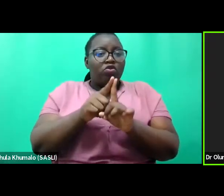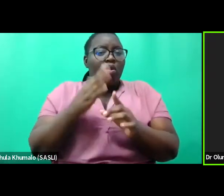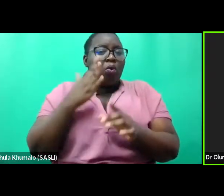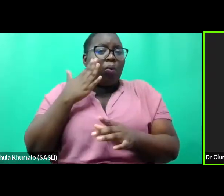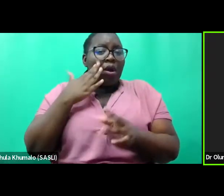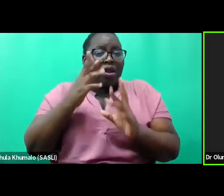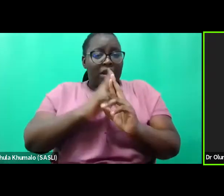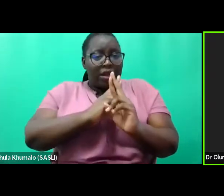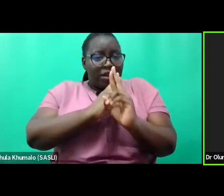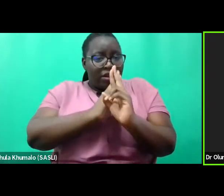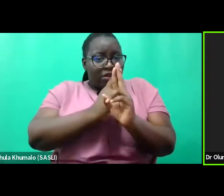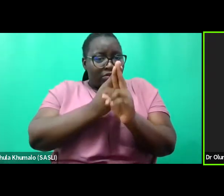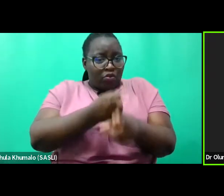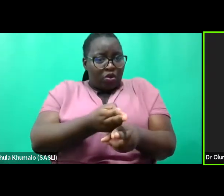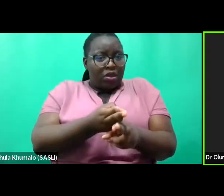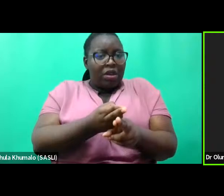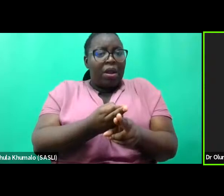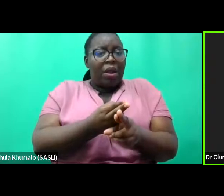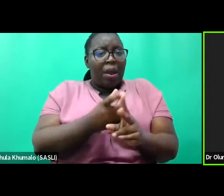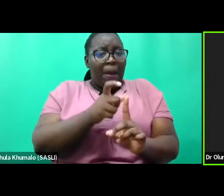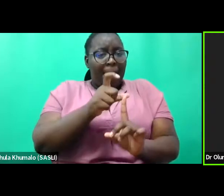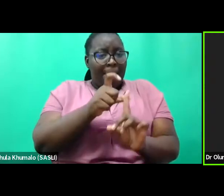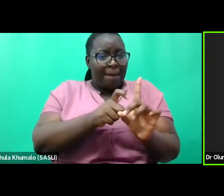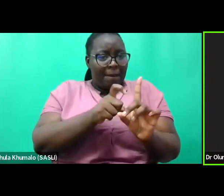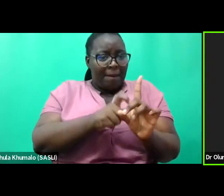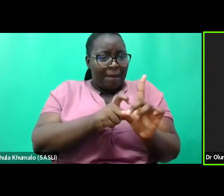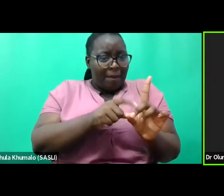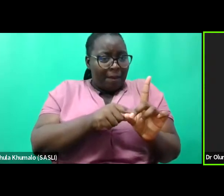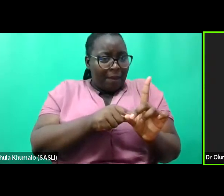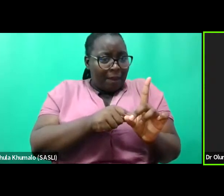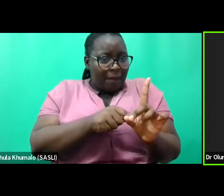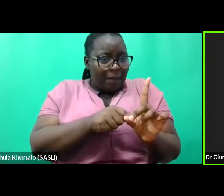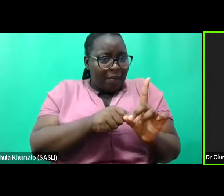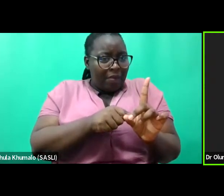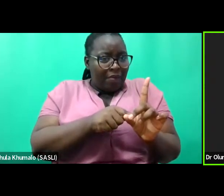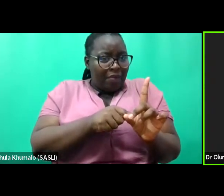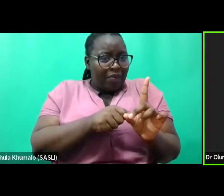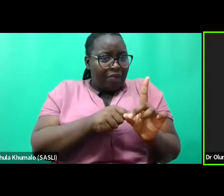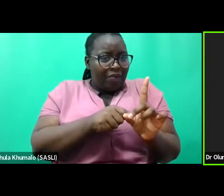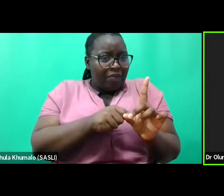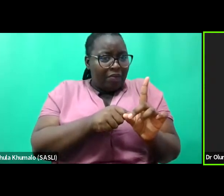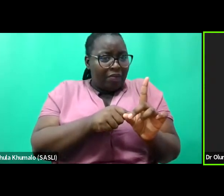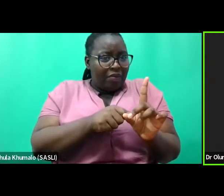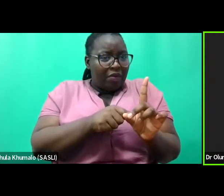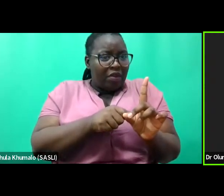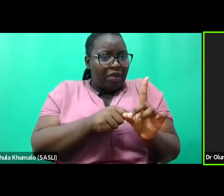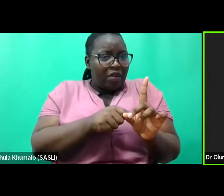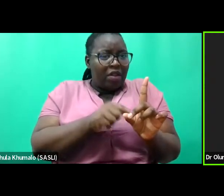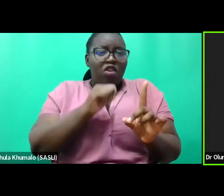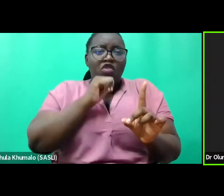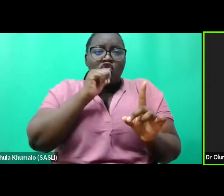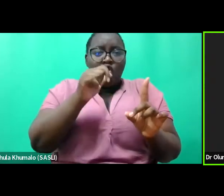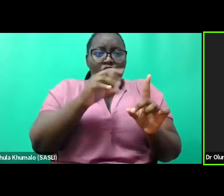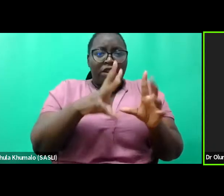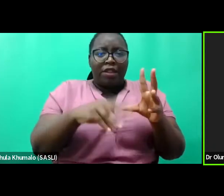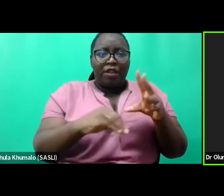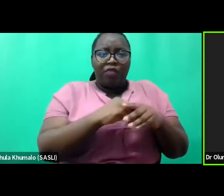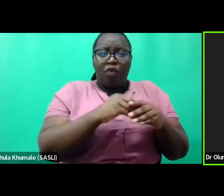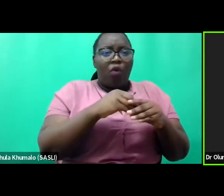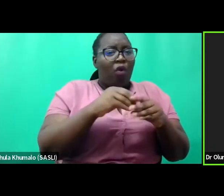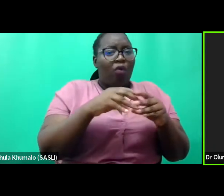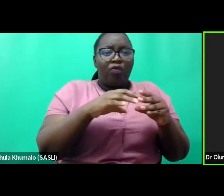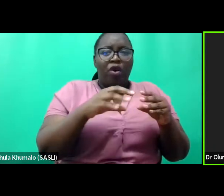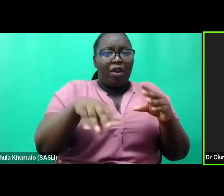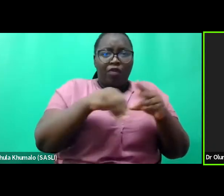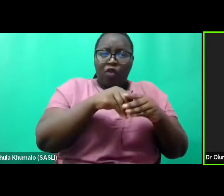the shopping was concerned, one of the deaf participants stated that they were not involved in the program, that they were only fighting